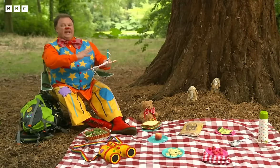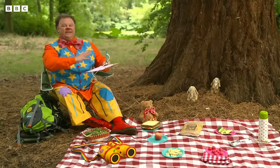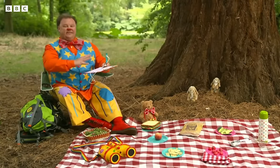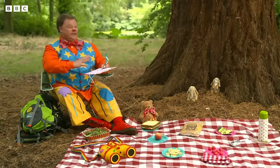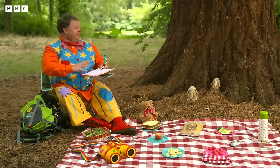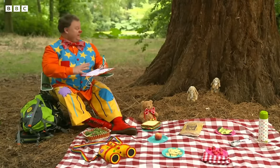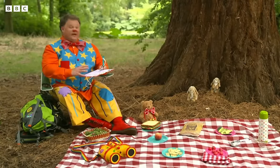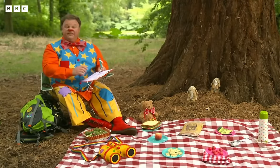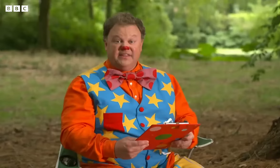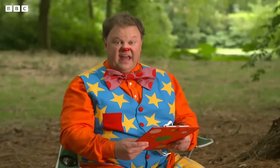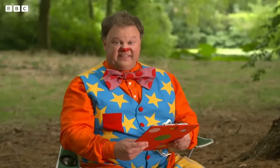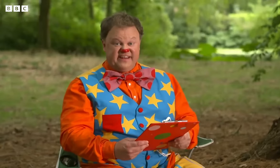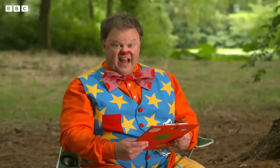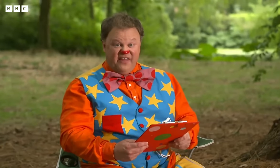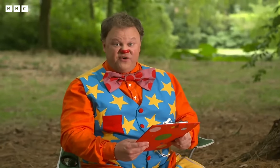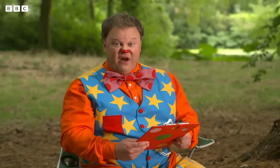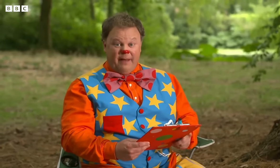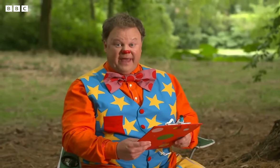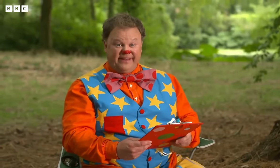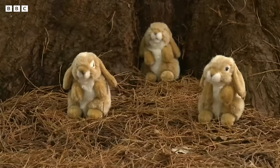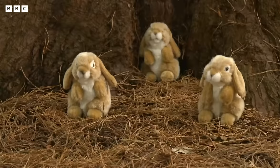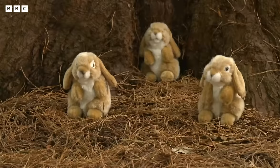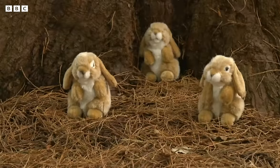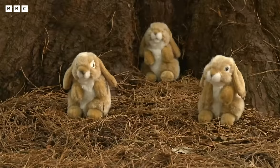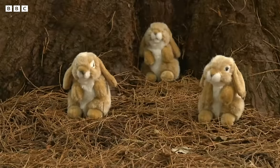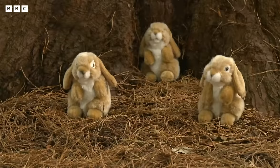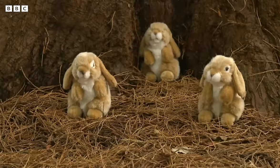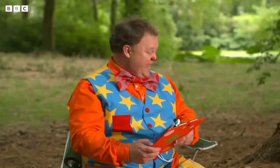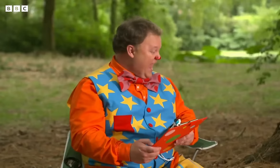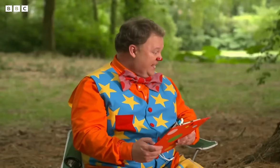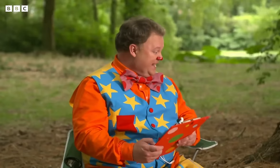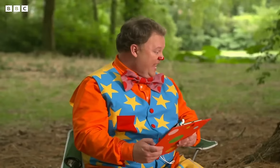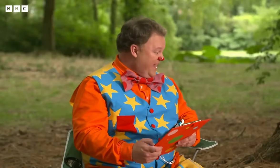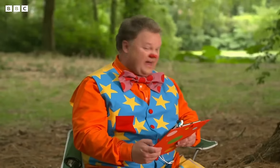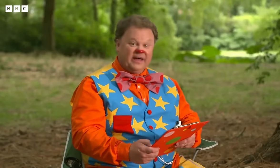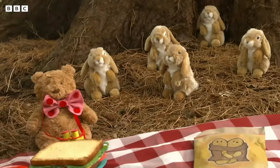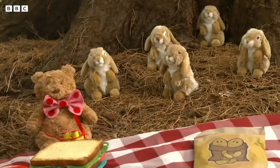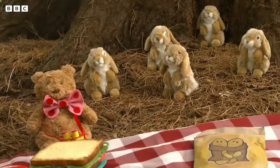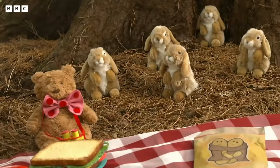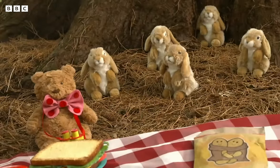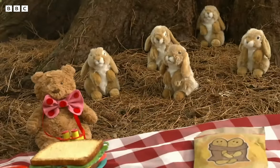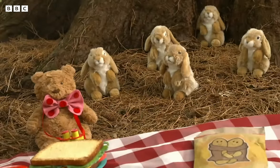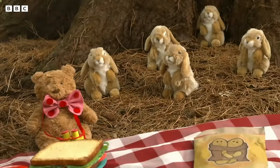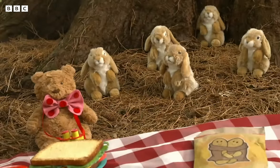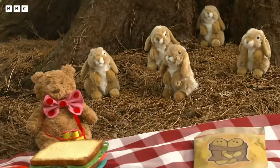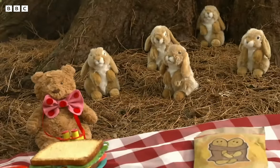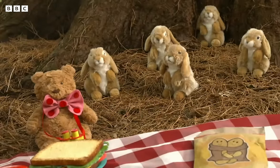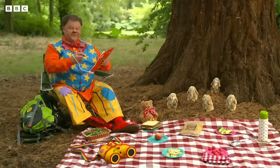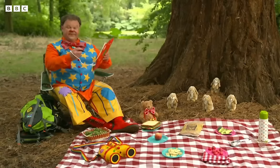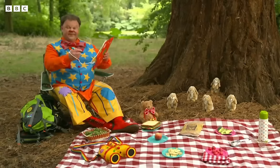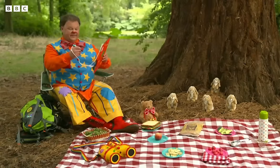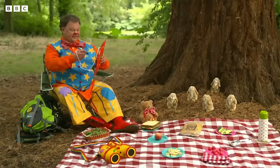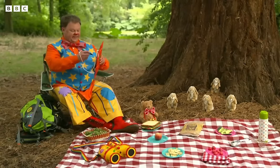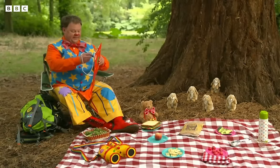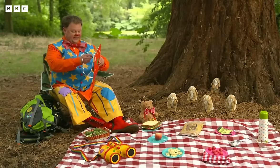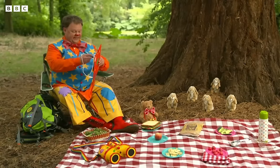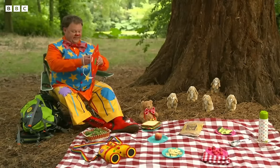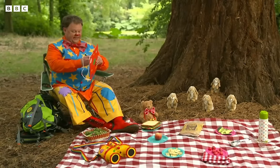Wait! There's another rabbit! And another! And another! And another! I think they've spotted your